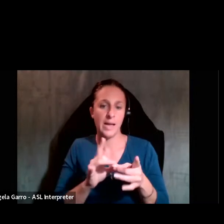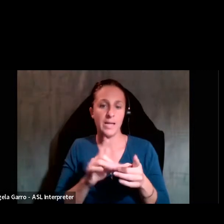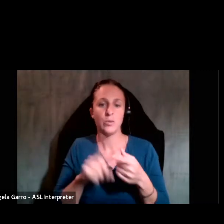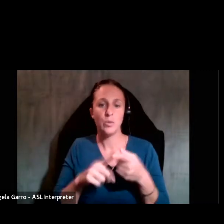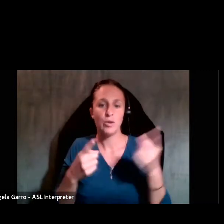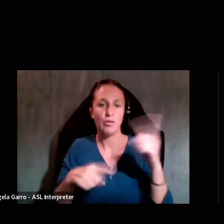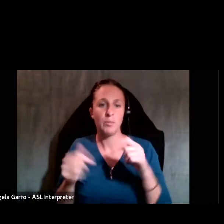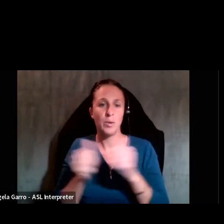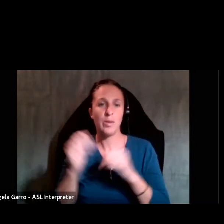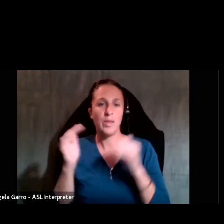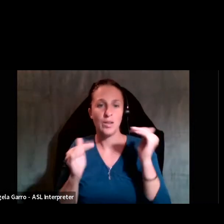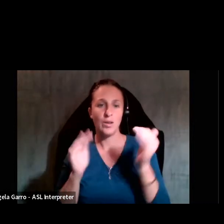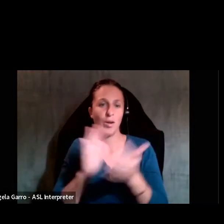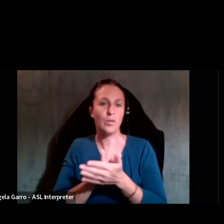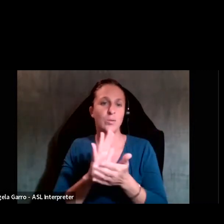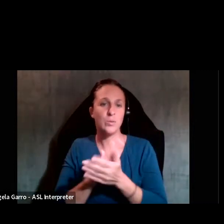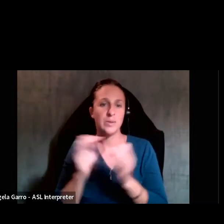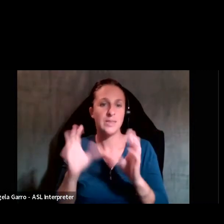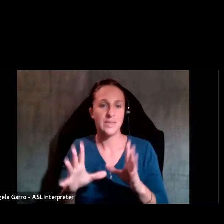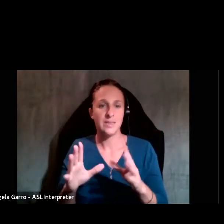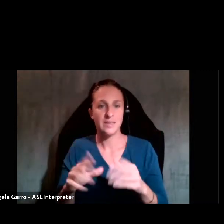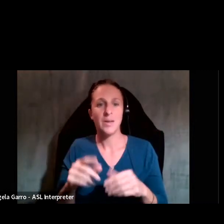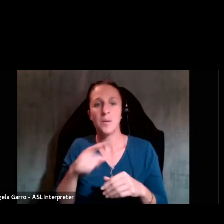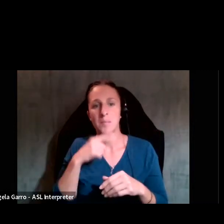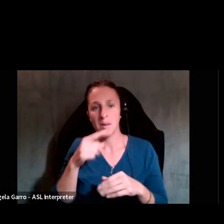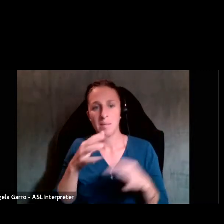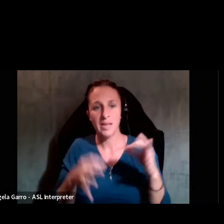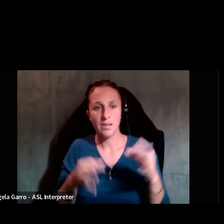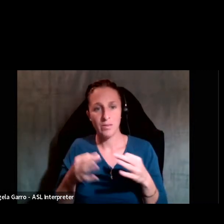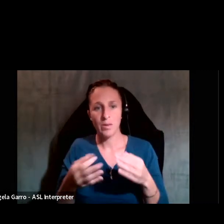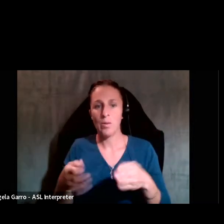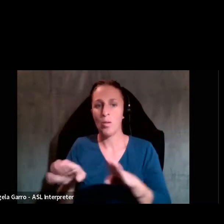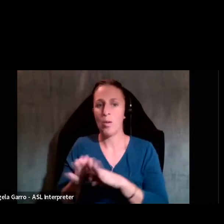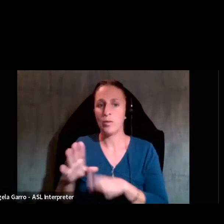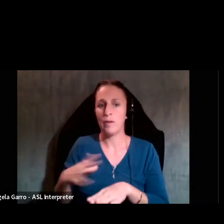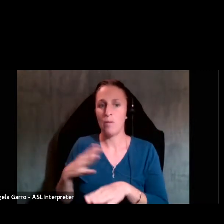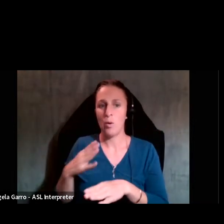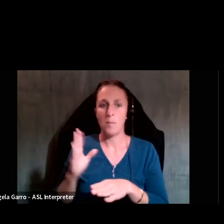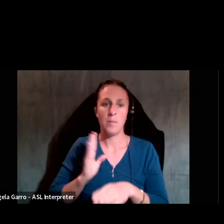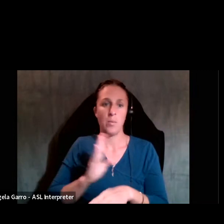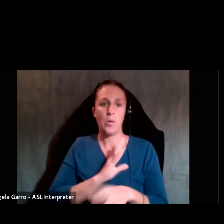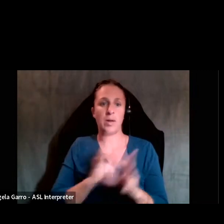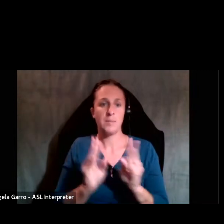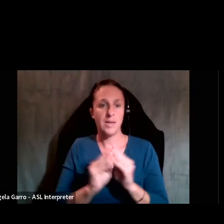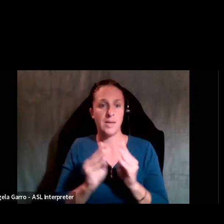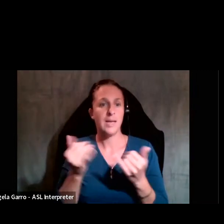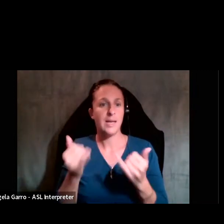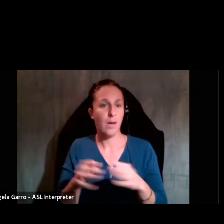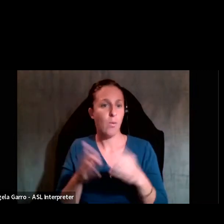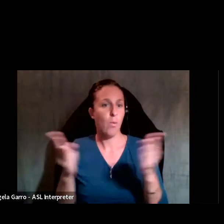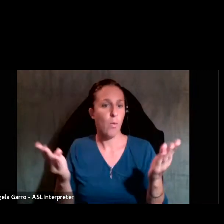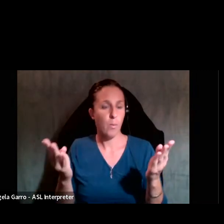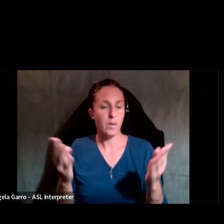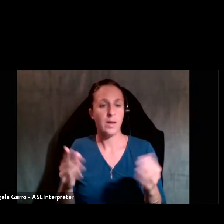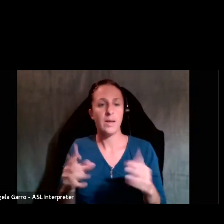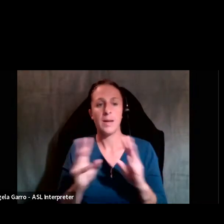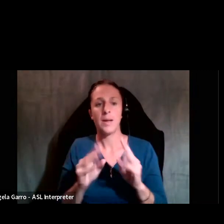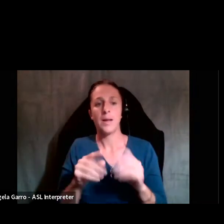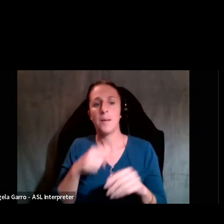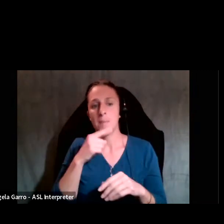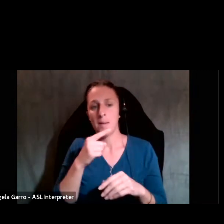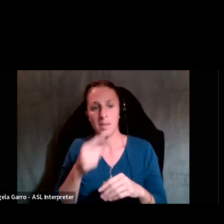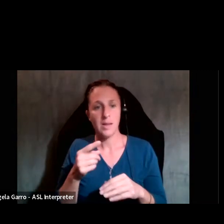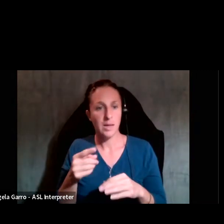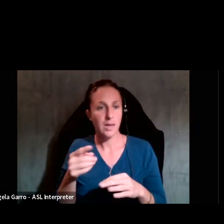Okay, all right. So we're going to go into public hearing. So we close the board meeting. I am now opening a public